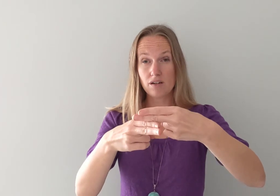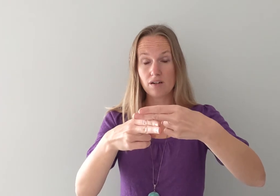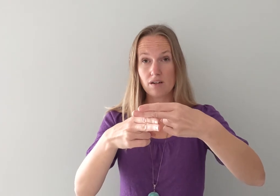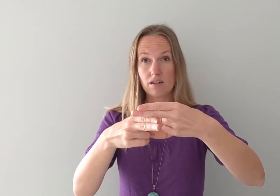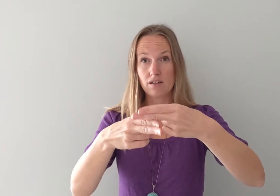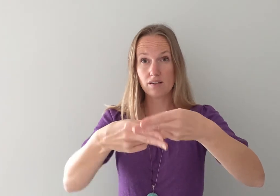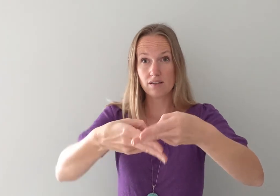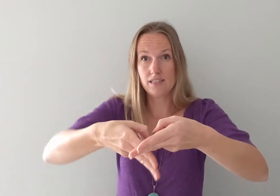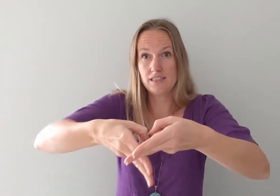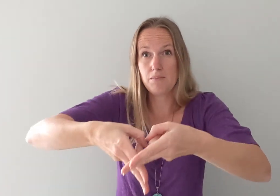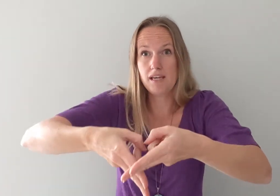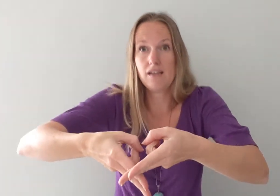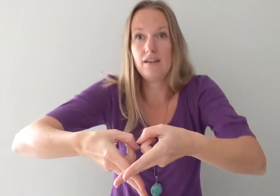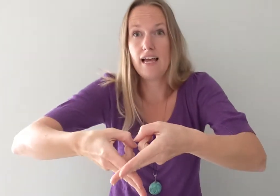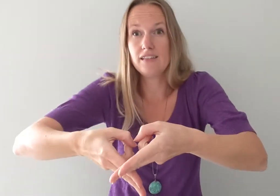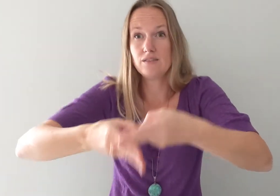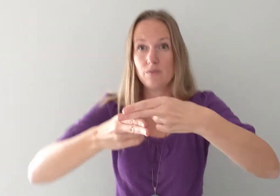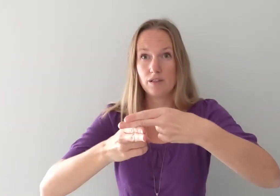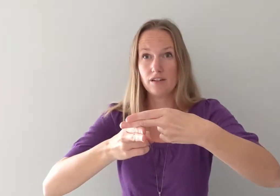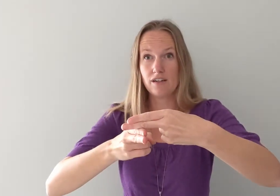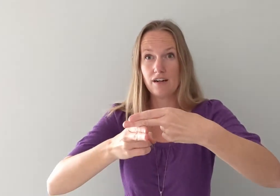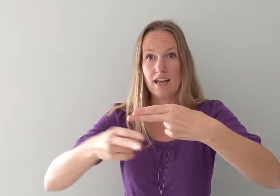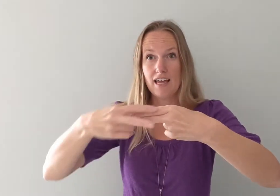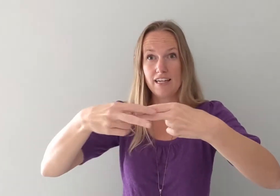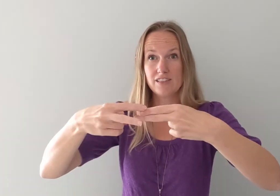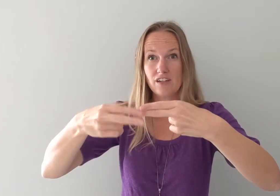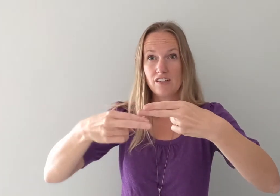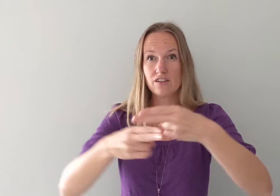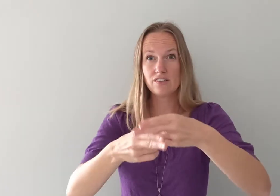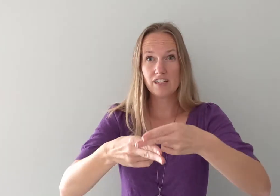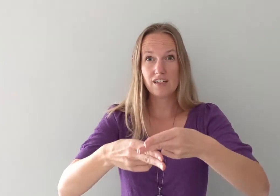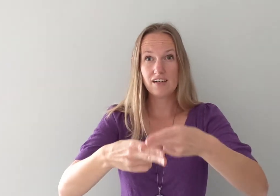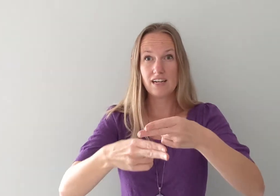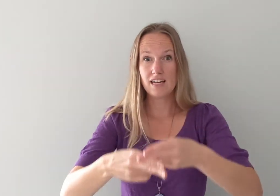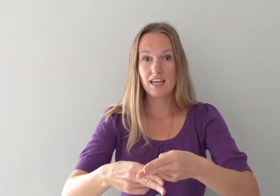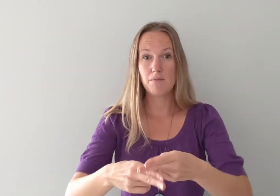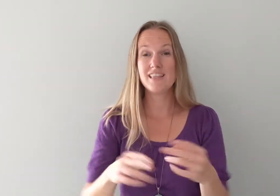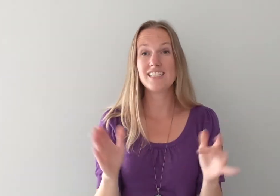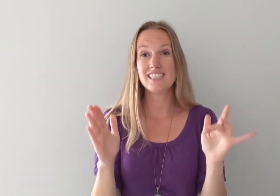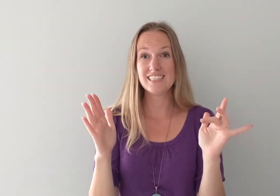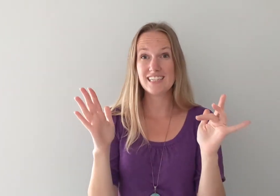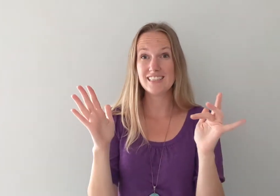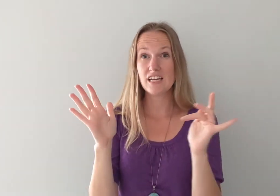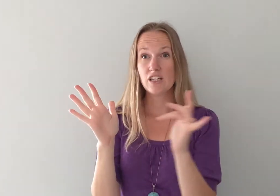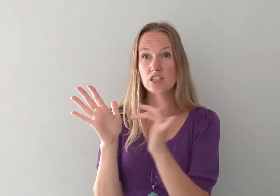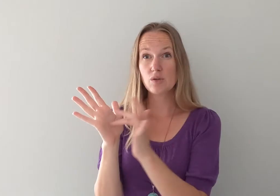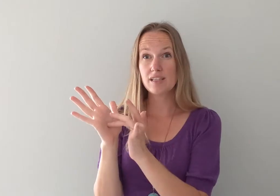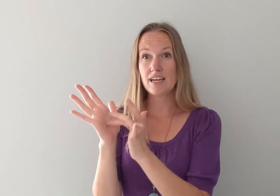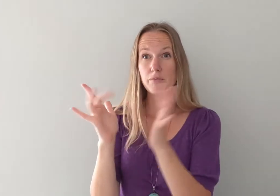you're essentially making a little X with your index finger and your third finger, name, and then Jesus, you're showing the